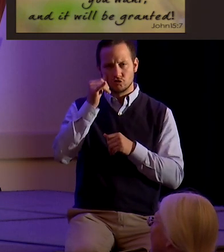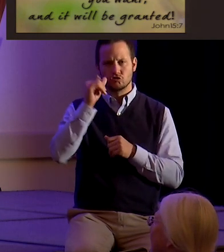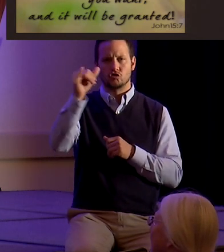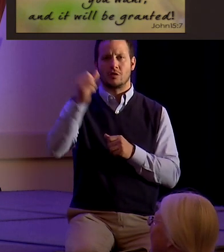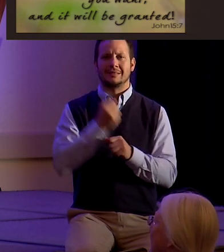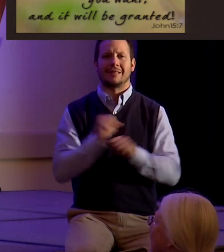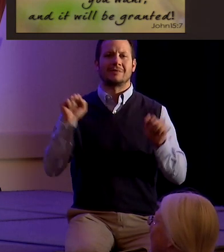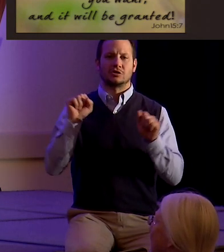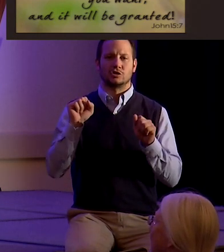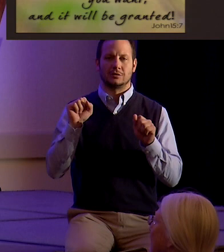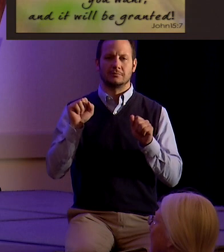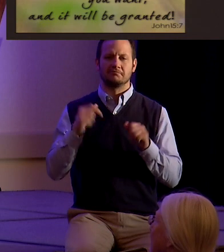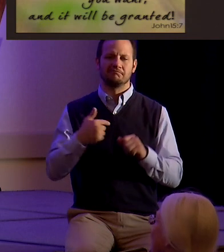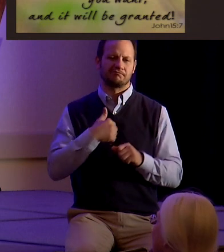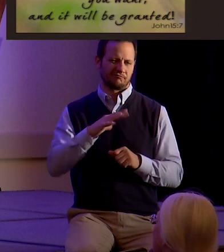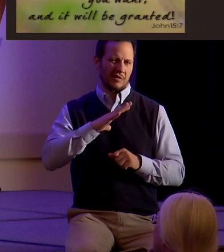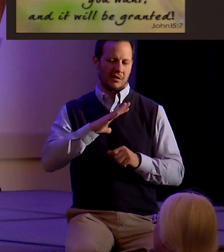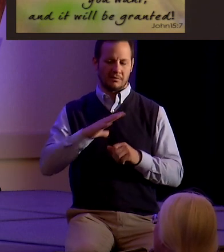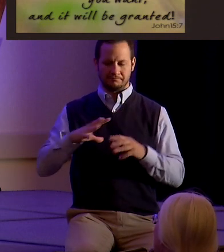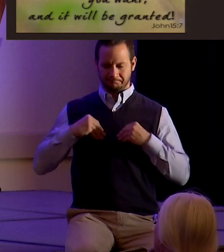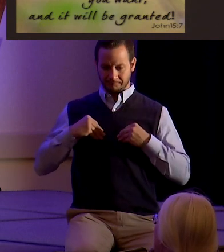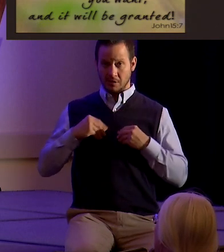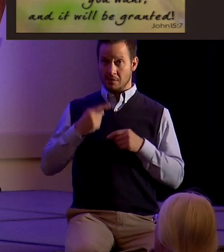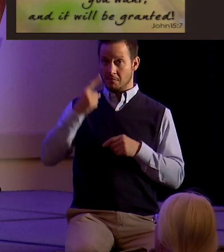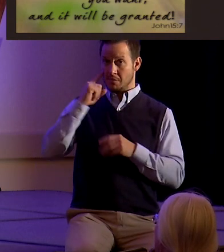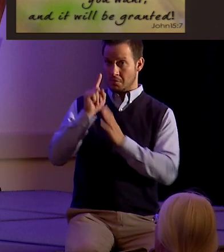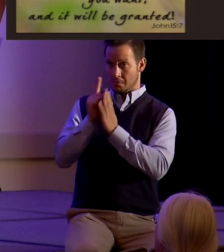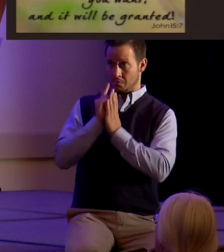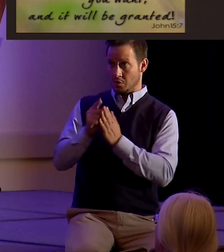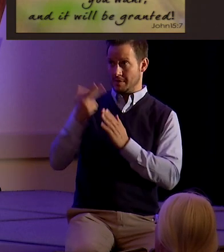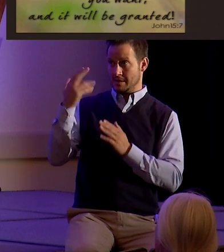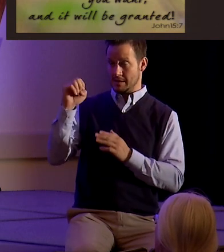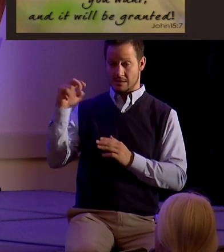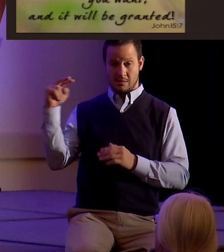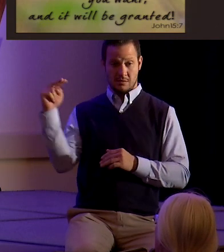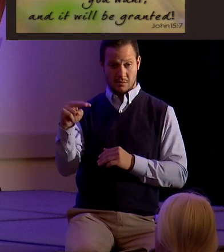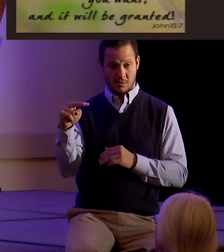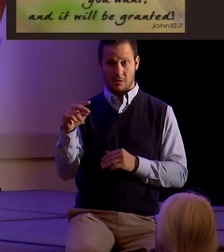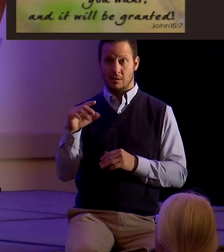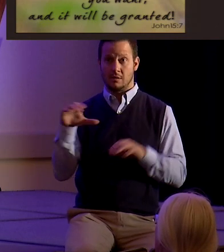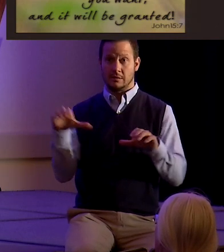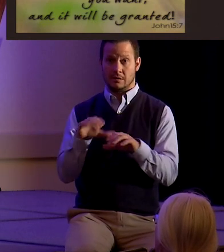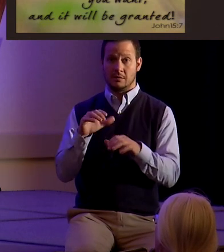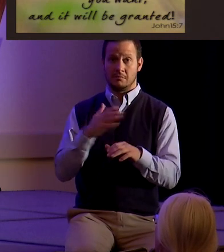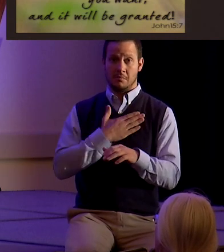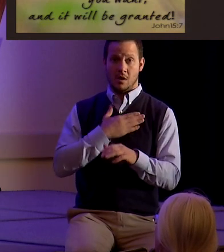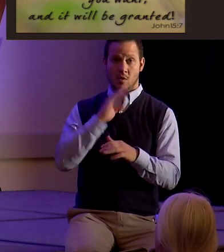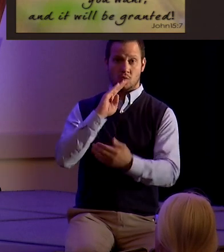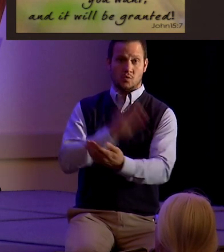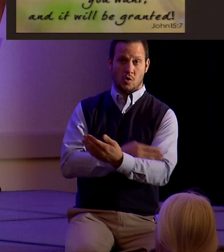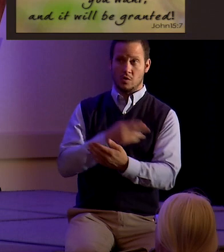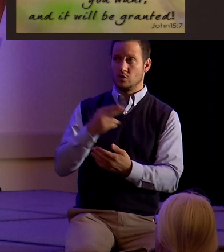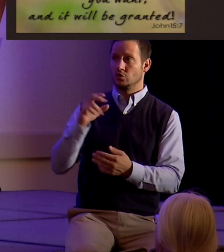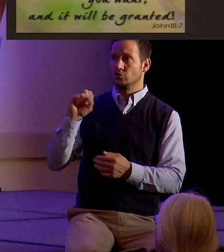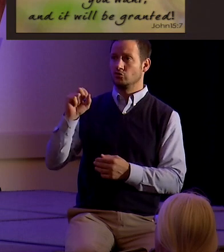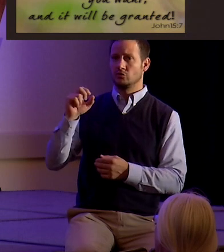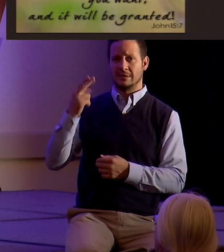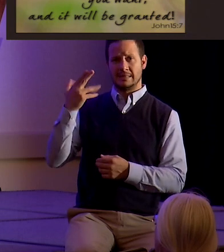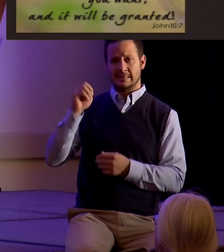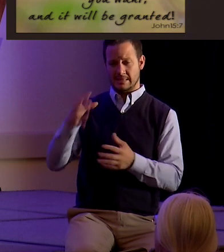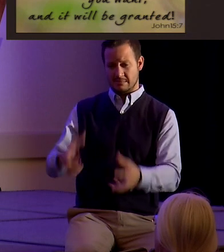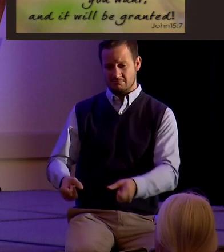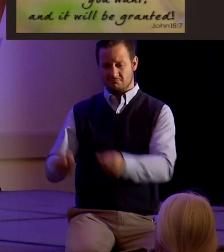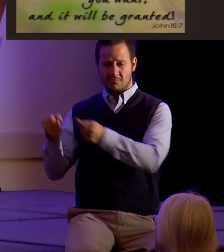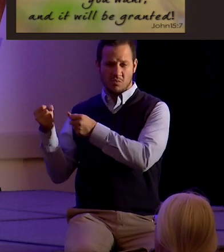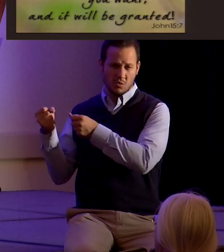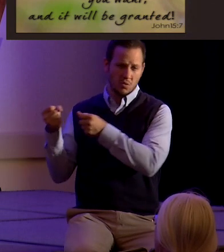moment he went after my daughter, he picked her up and he threw her against the wall. And she was not a small kid.